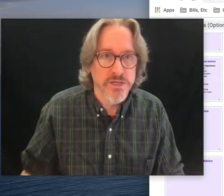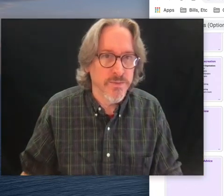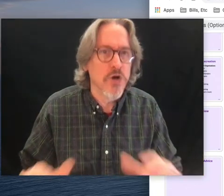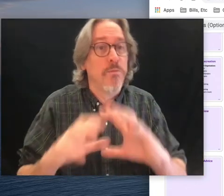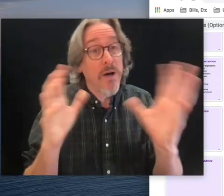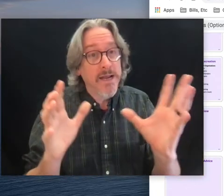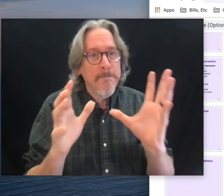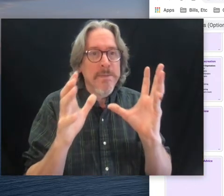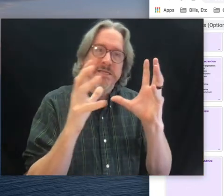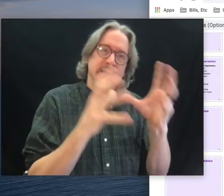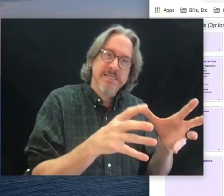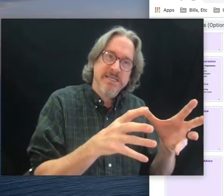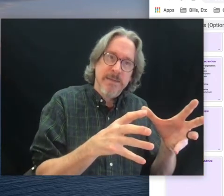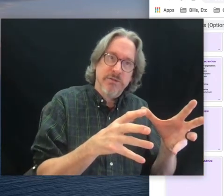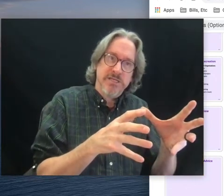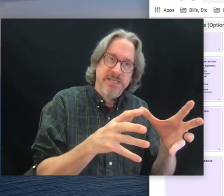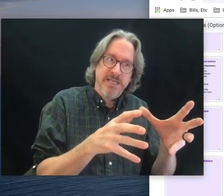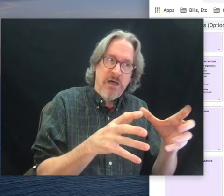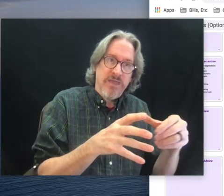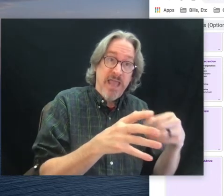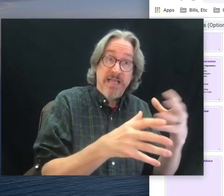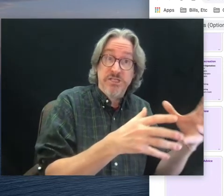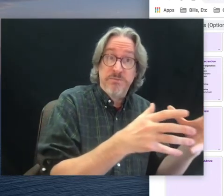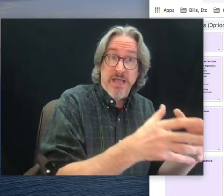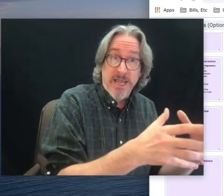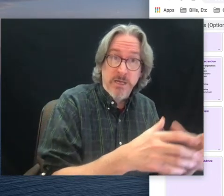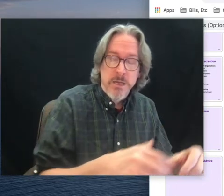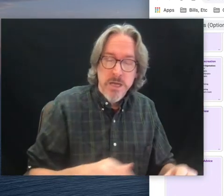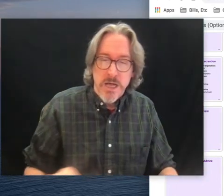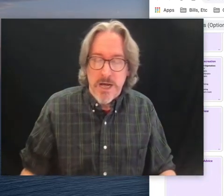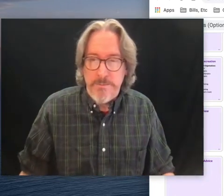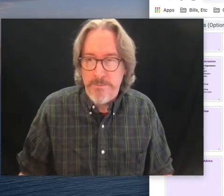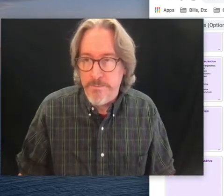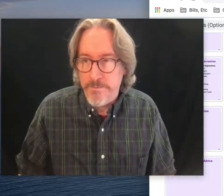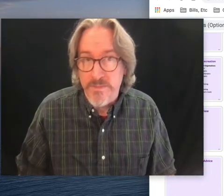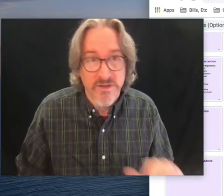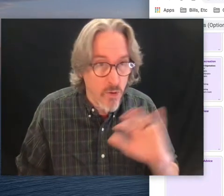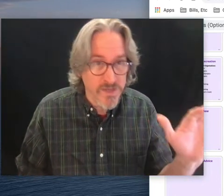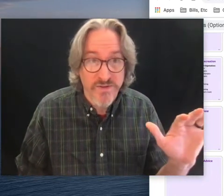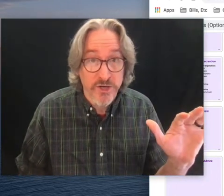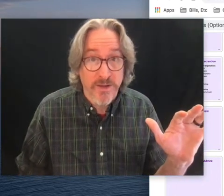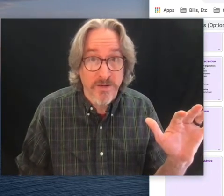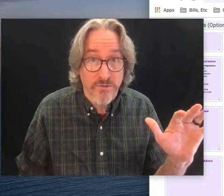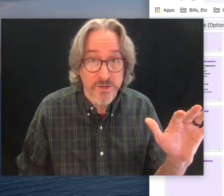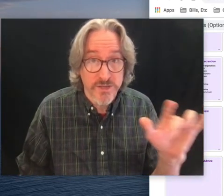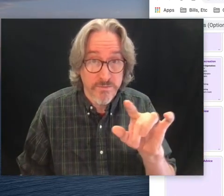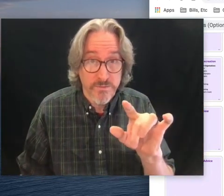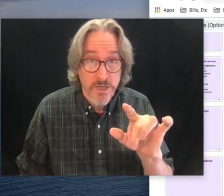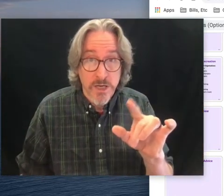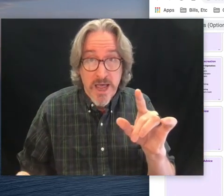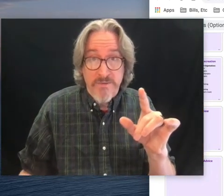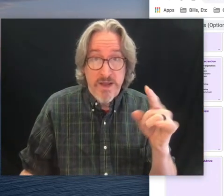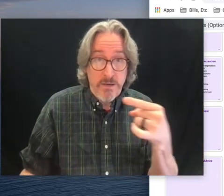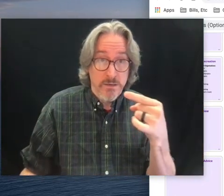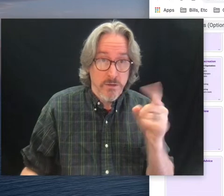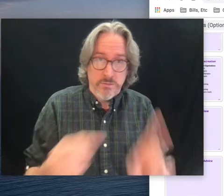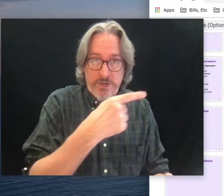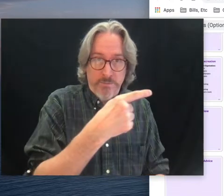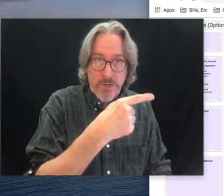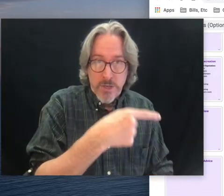use ones we know, but it's a nice example to see how they explain. They'll always fingerspell it first and